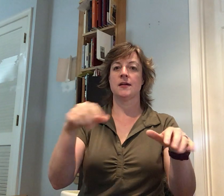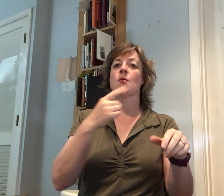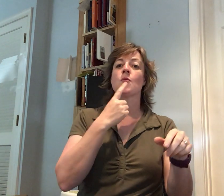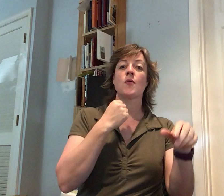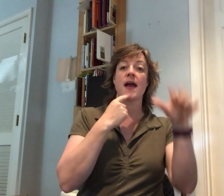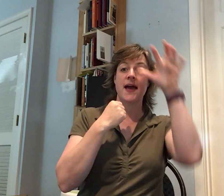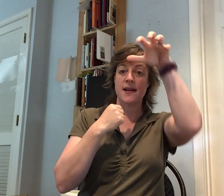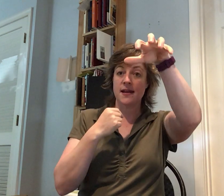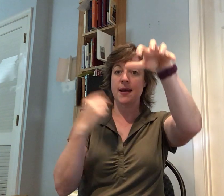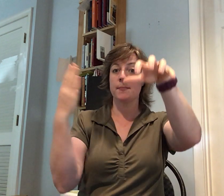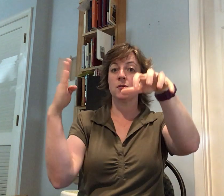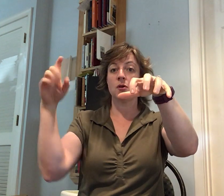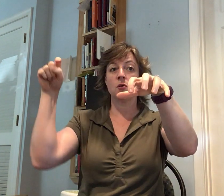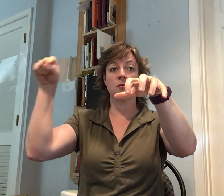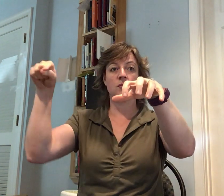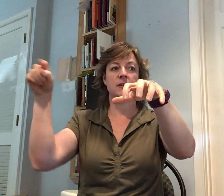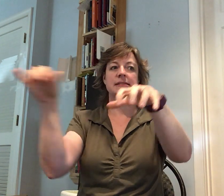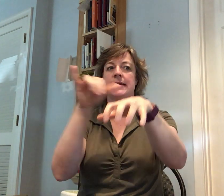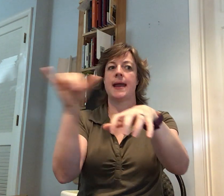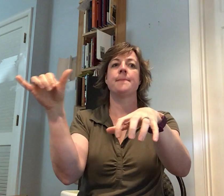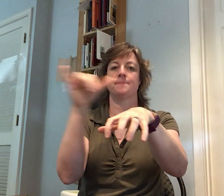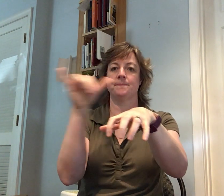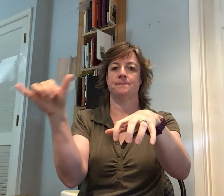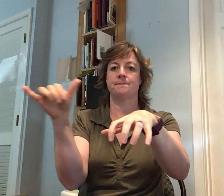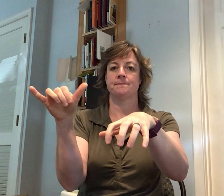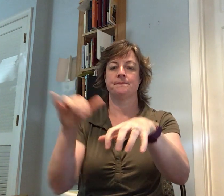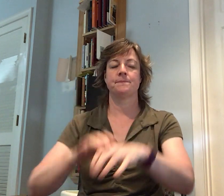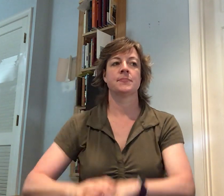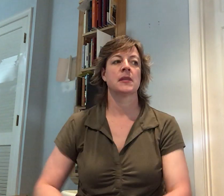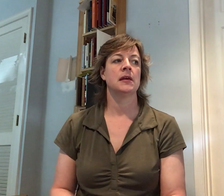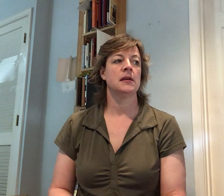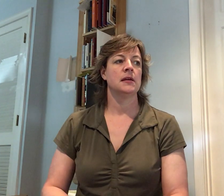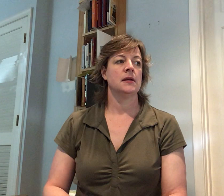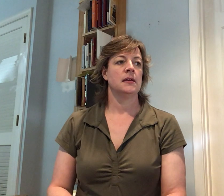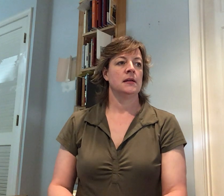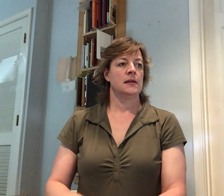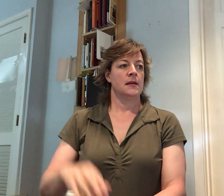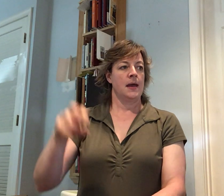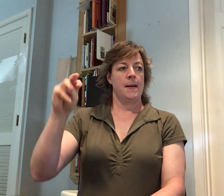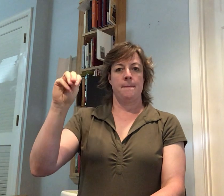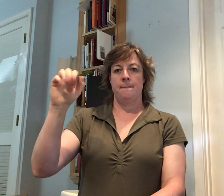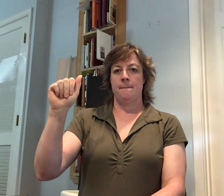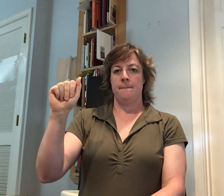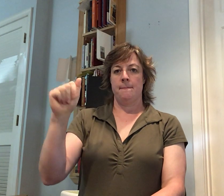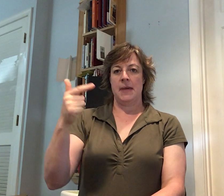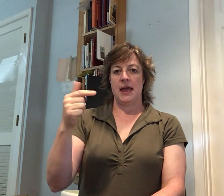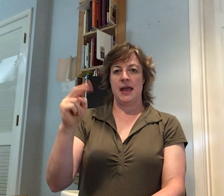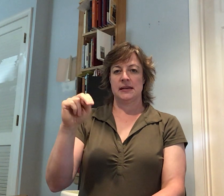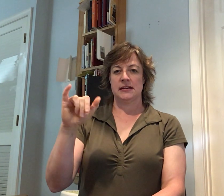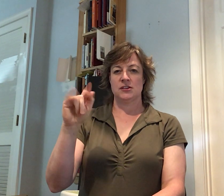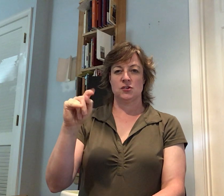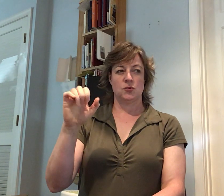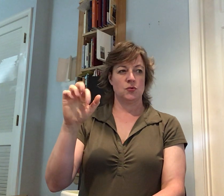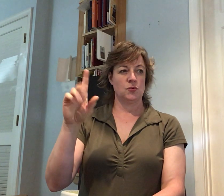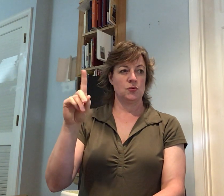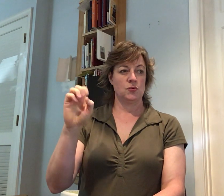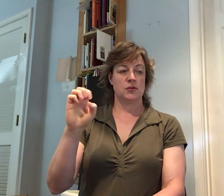Magnitude is a numerical value that represents the amount of energy released at the focus of the